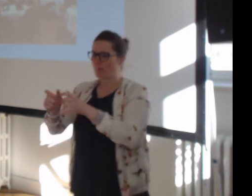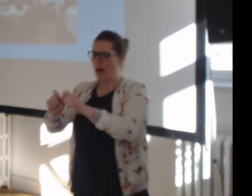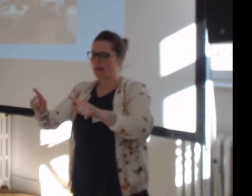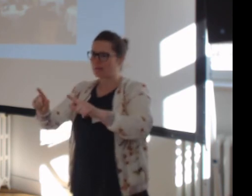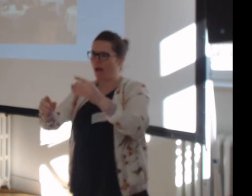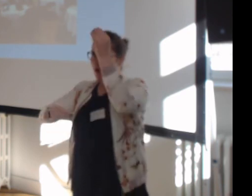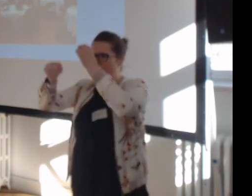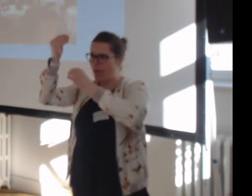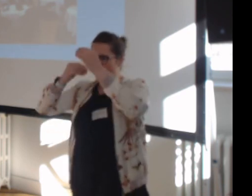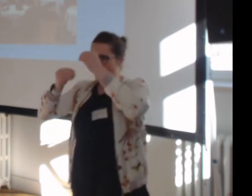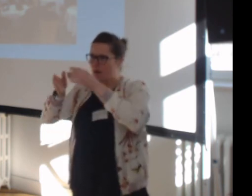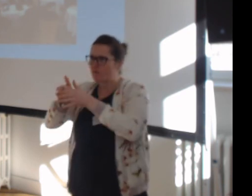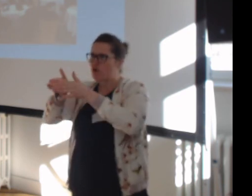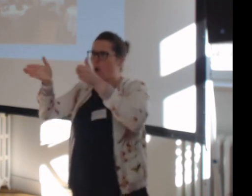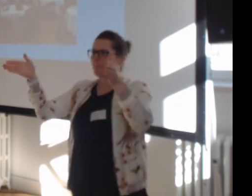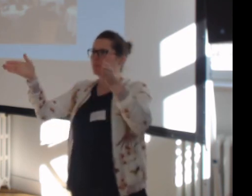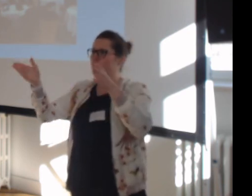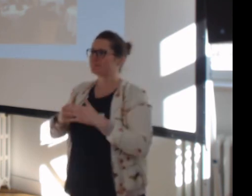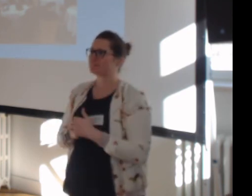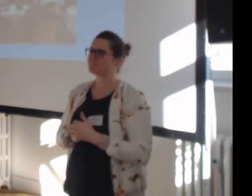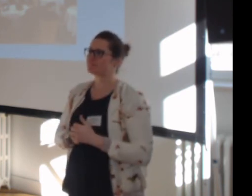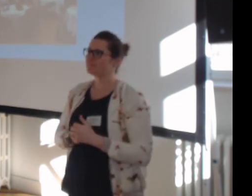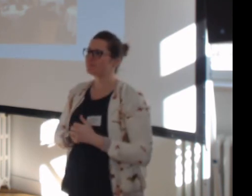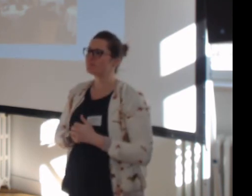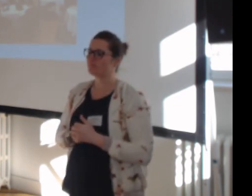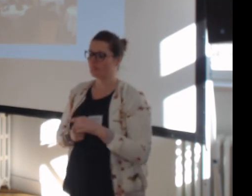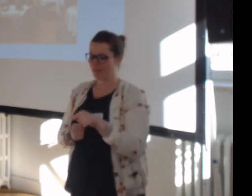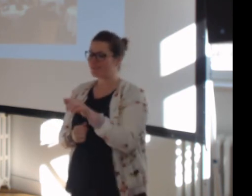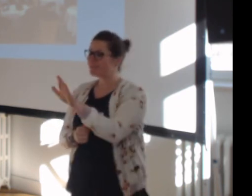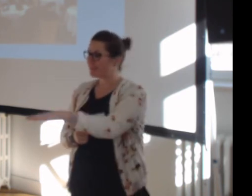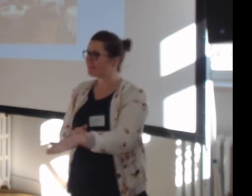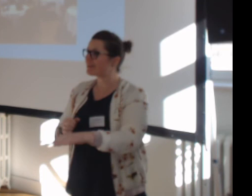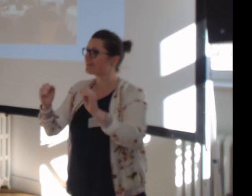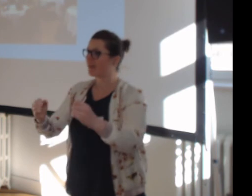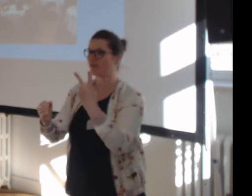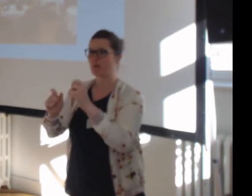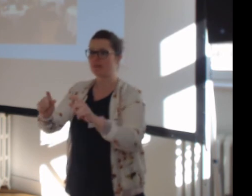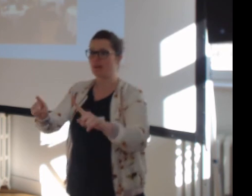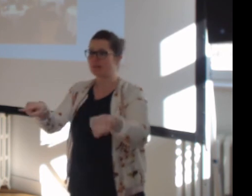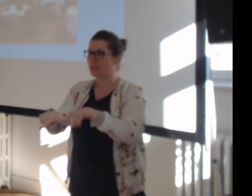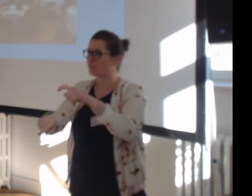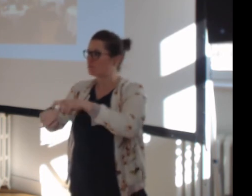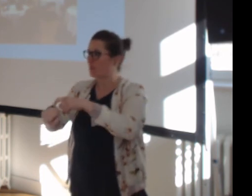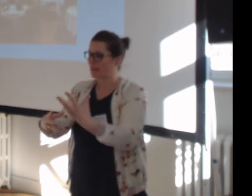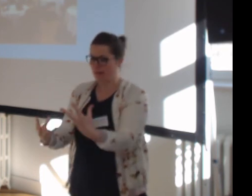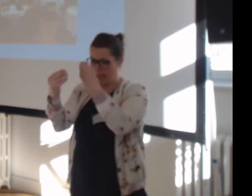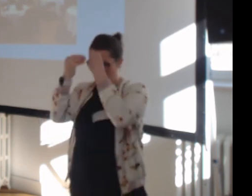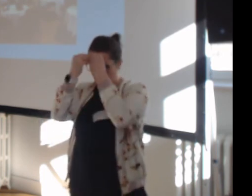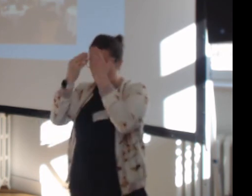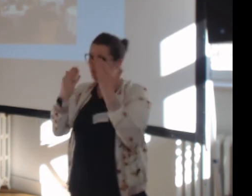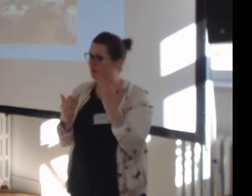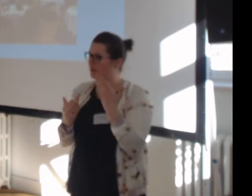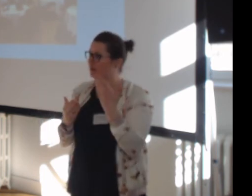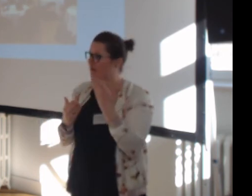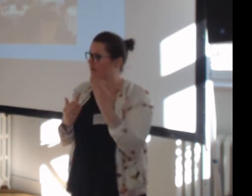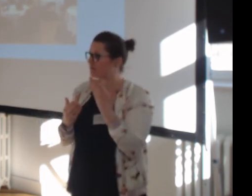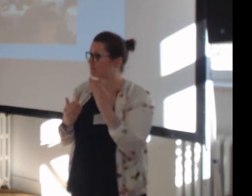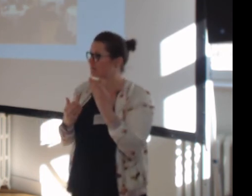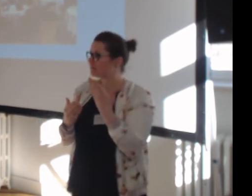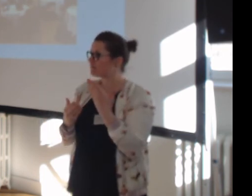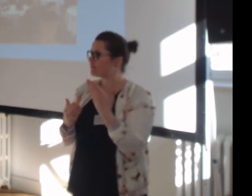language also. And the children can learn 2 languages at once. This is well known, I'm sure very common